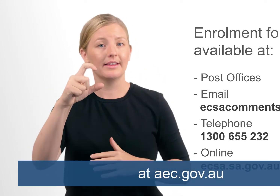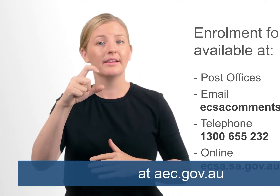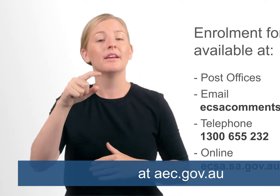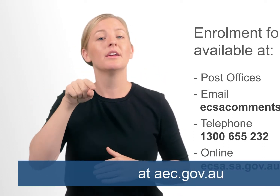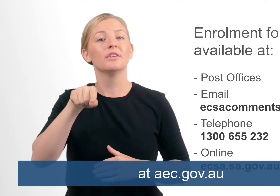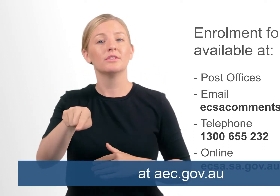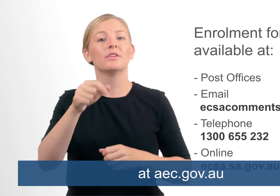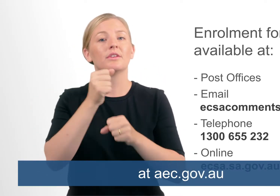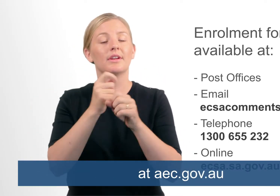aec.gov.au.